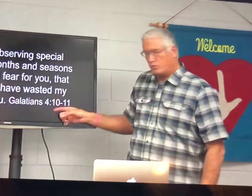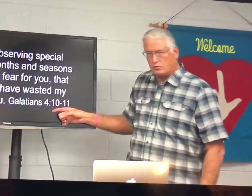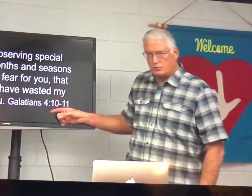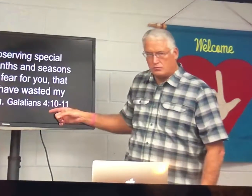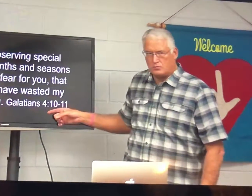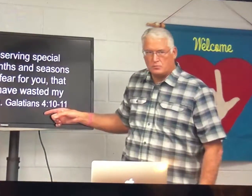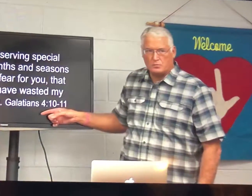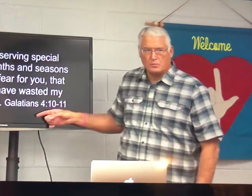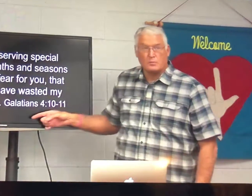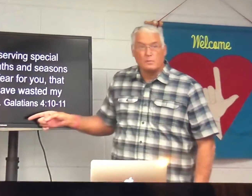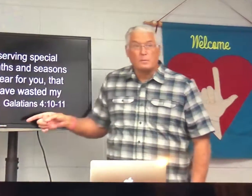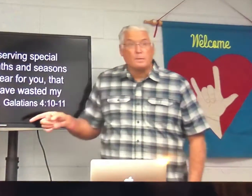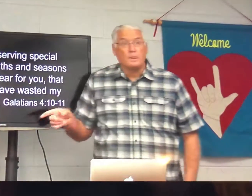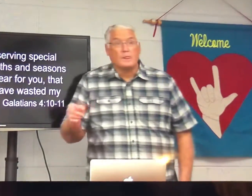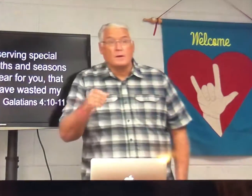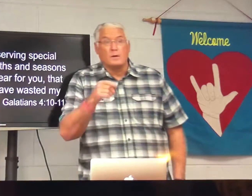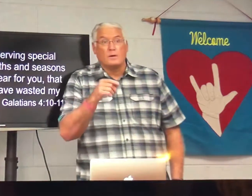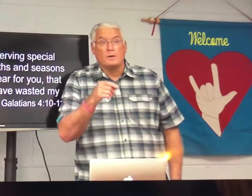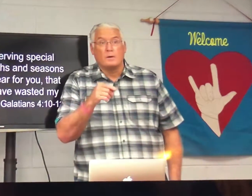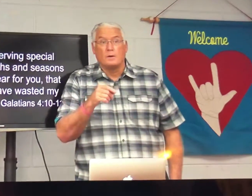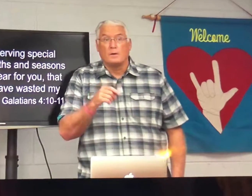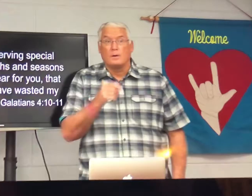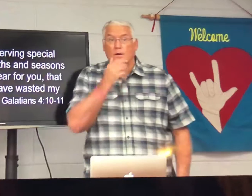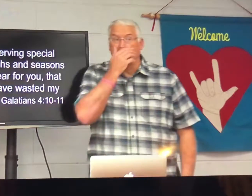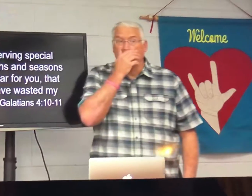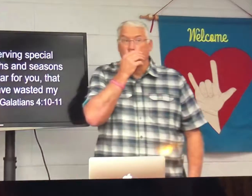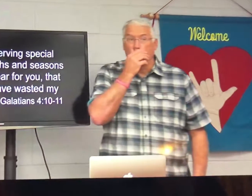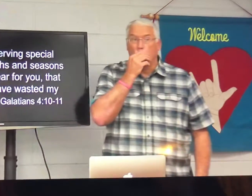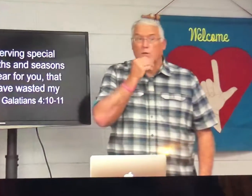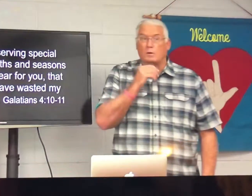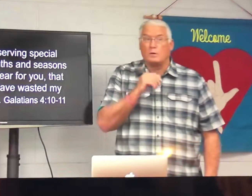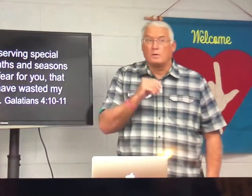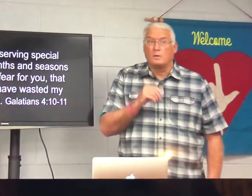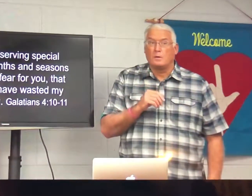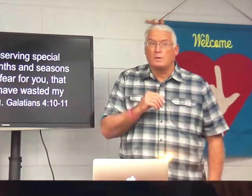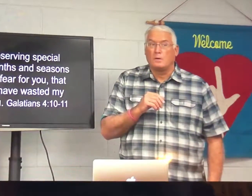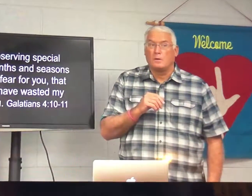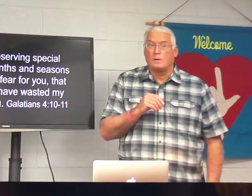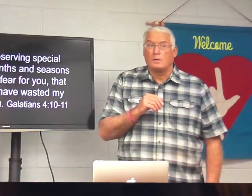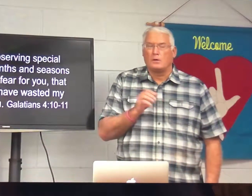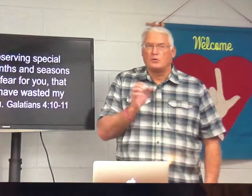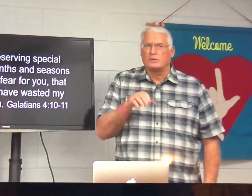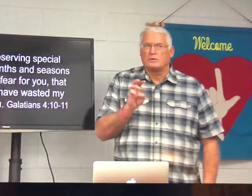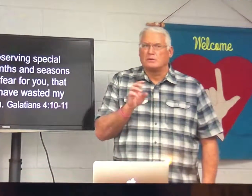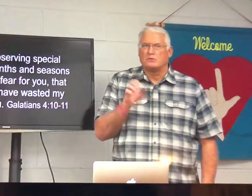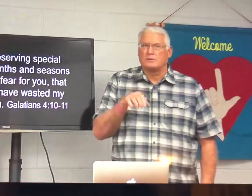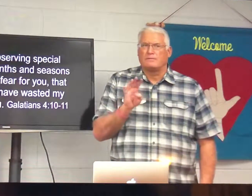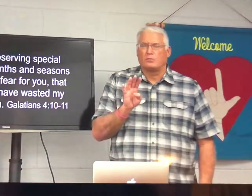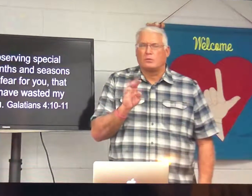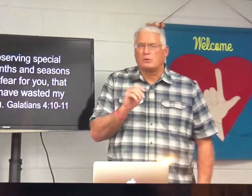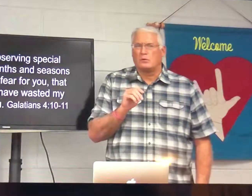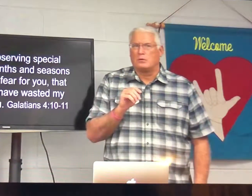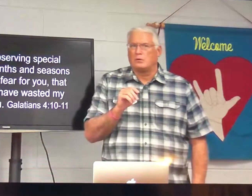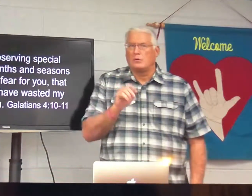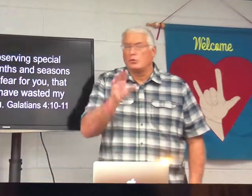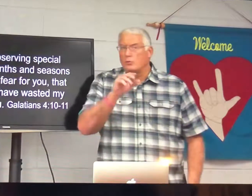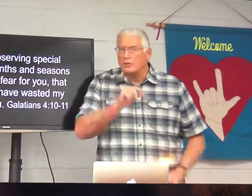for Chicago White Sox Training Academy coaches. Check out the latest Xfinity technology, including the X1 platform, X1